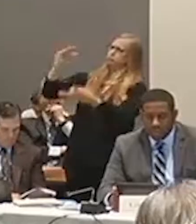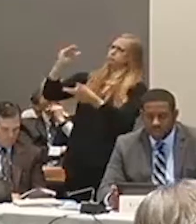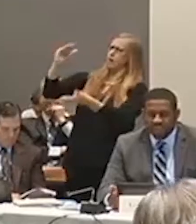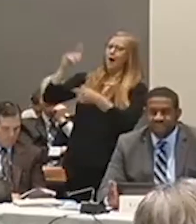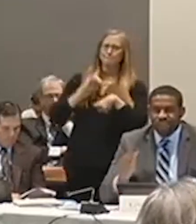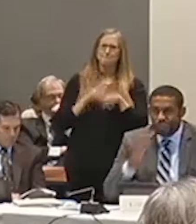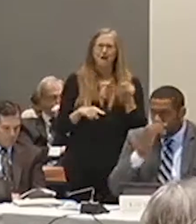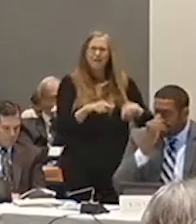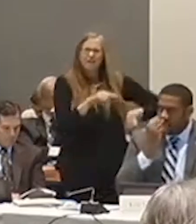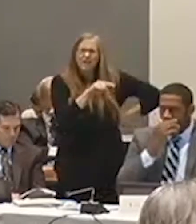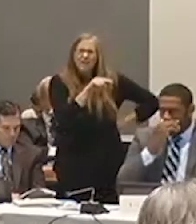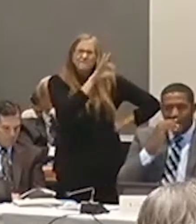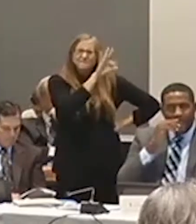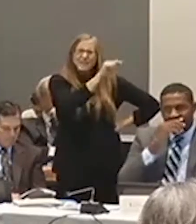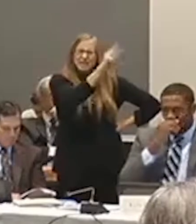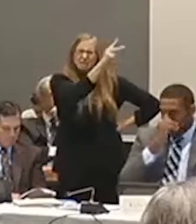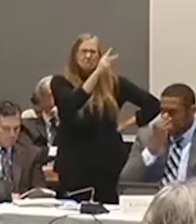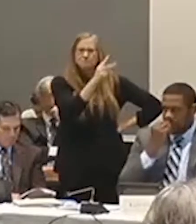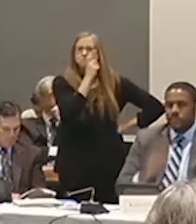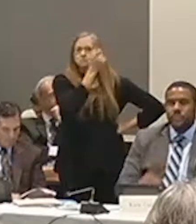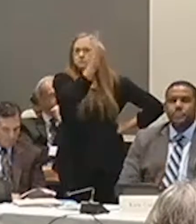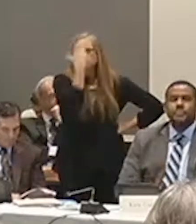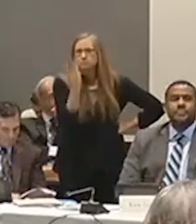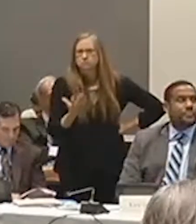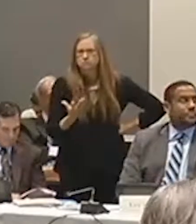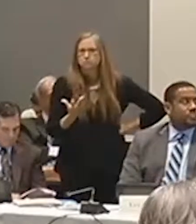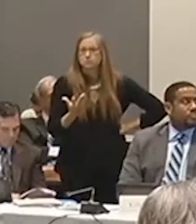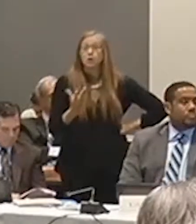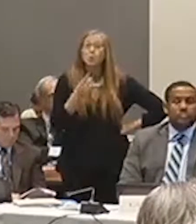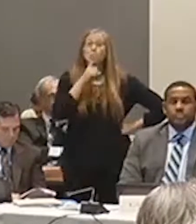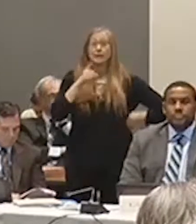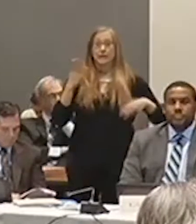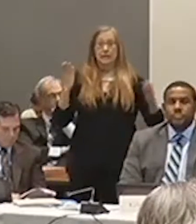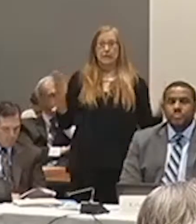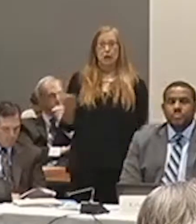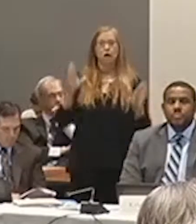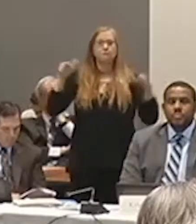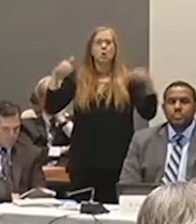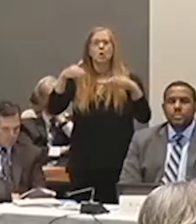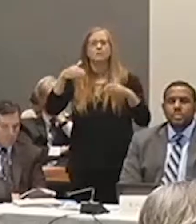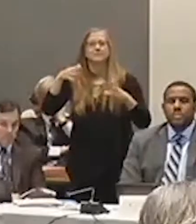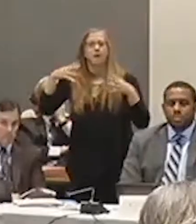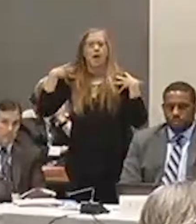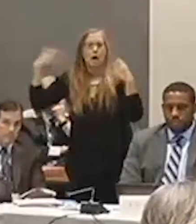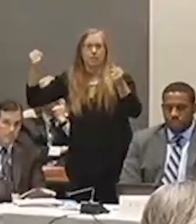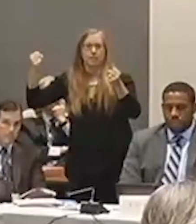Flint, we need to get back to basics here. We need to be very public health oriented and start with that.